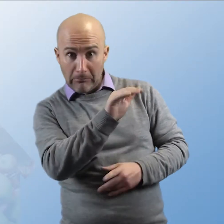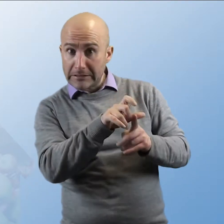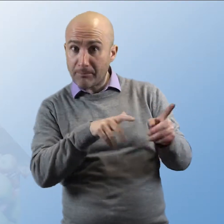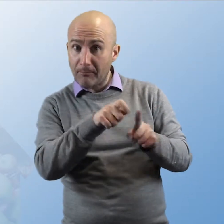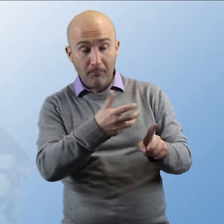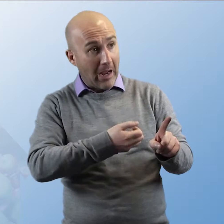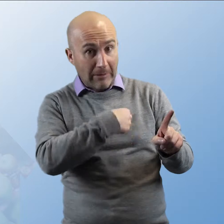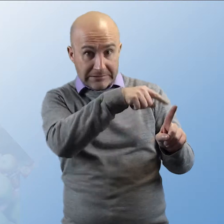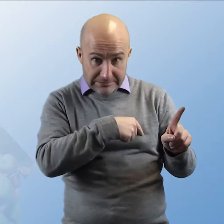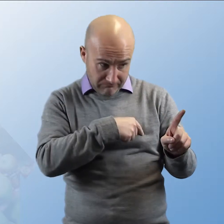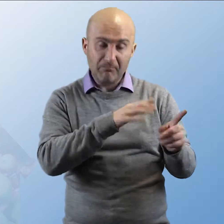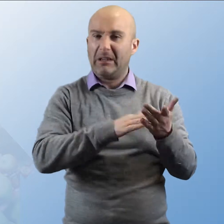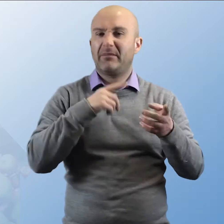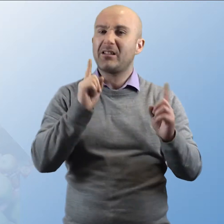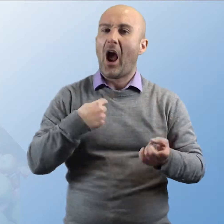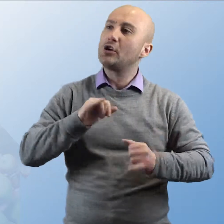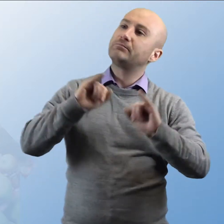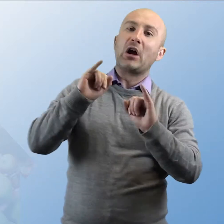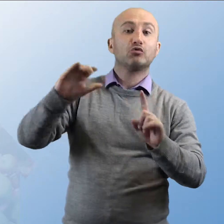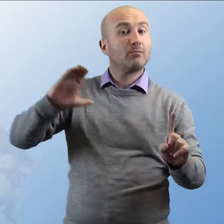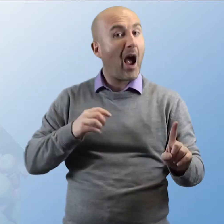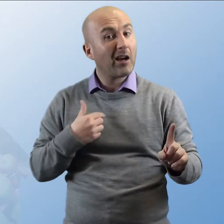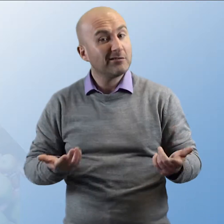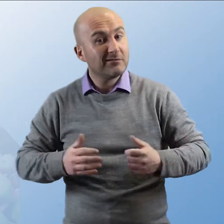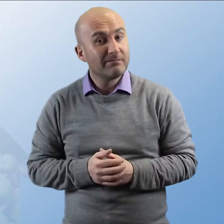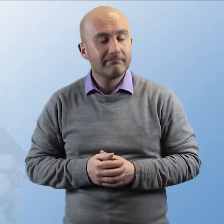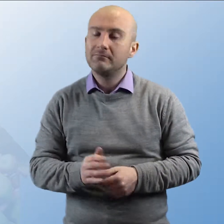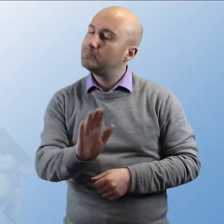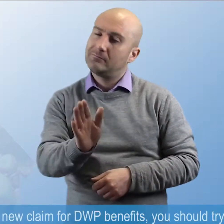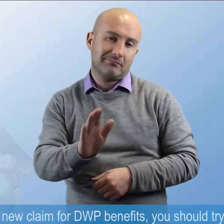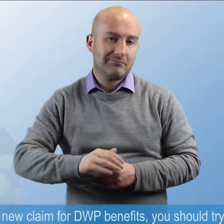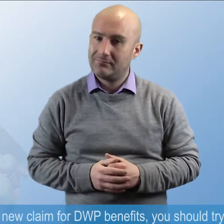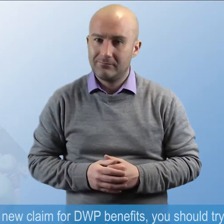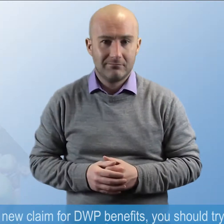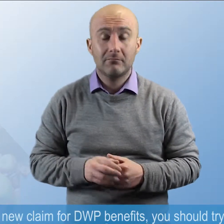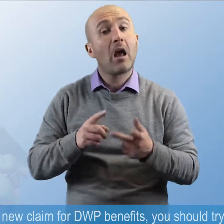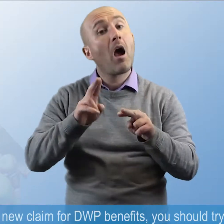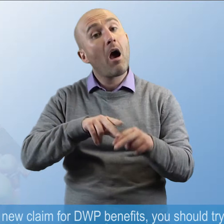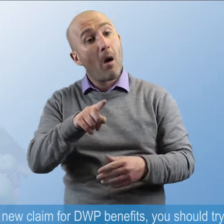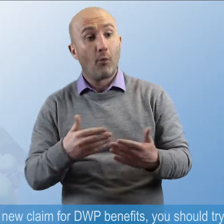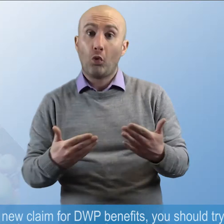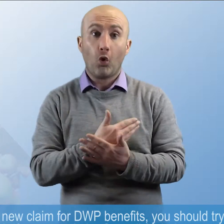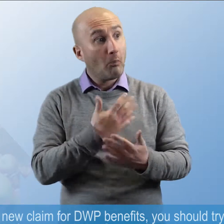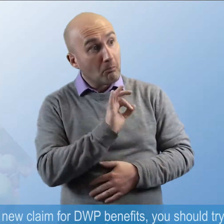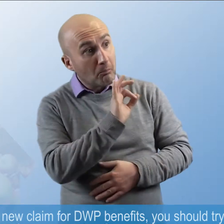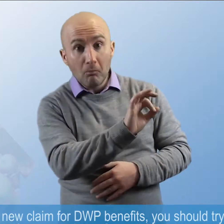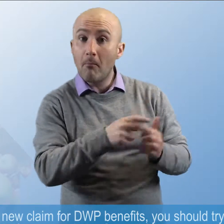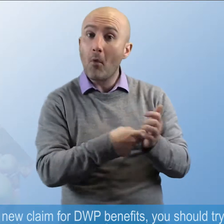You can't get a crisis grant if you've applied for DWP benefits. False. If you're making a